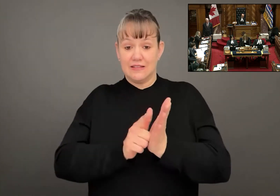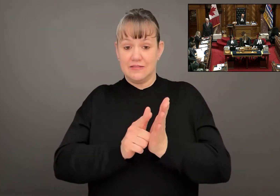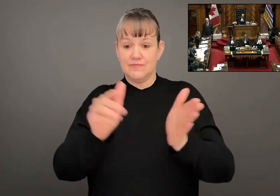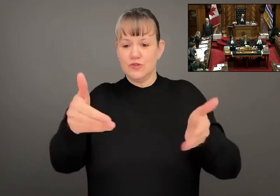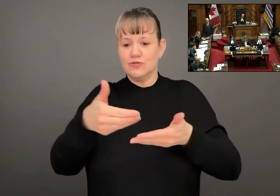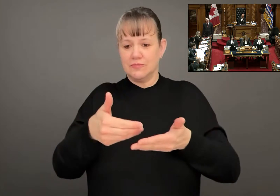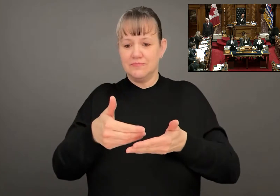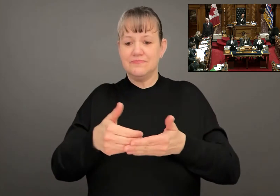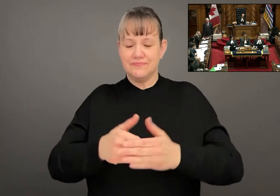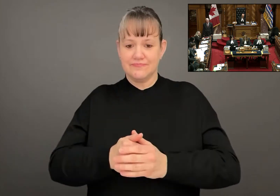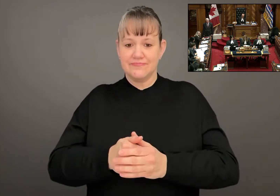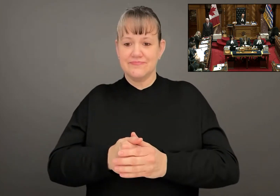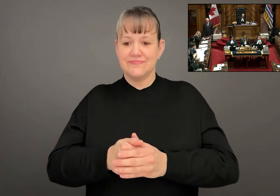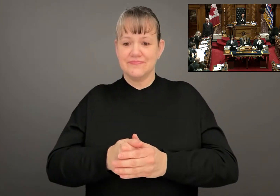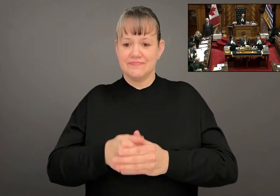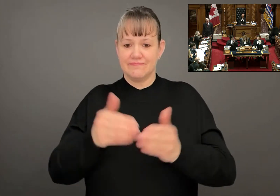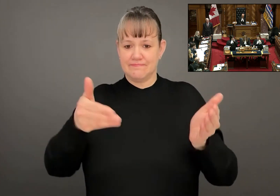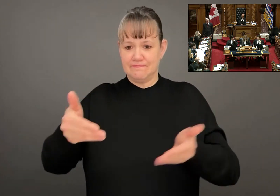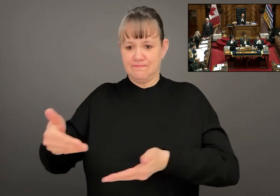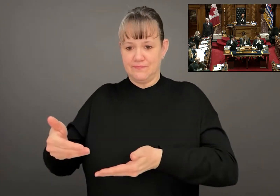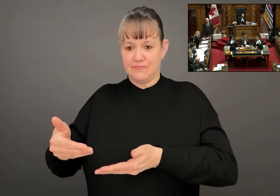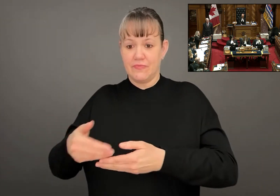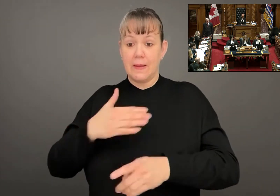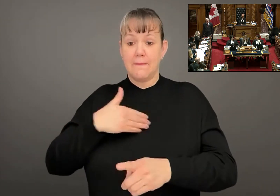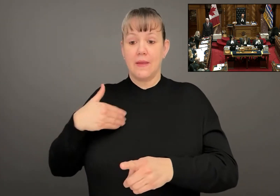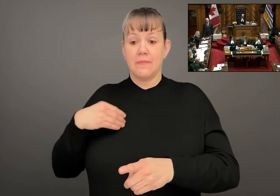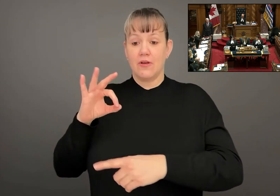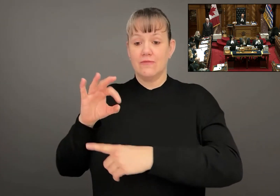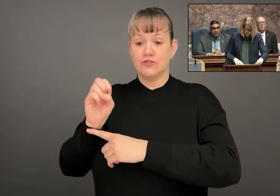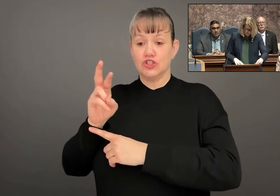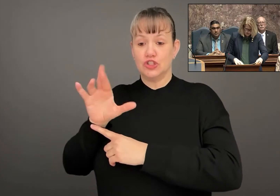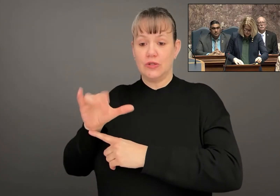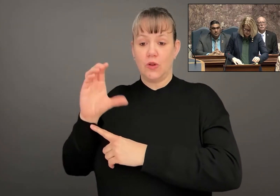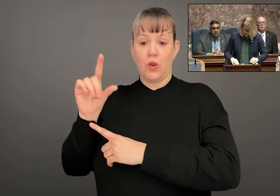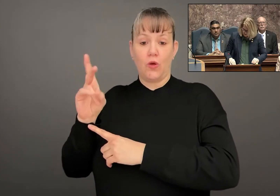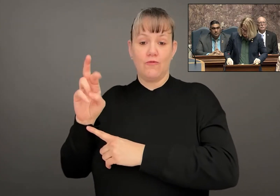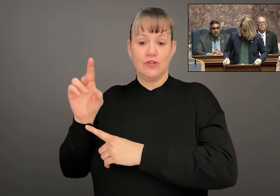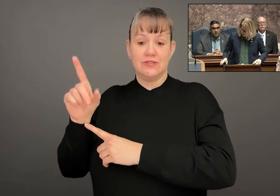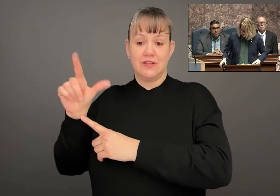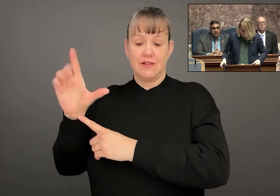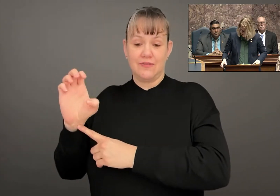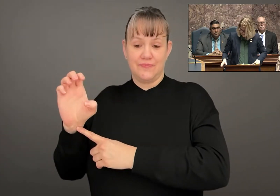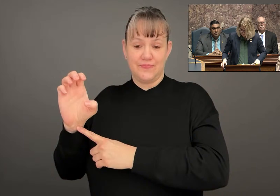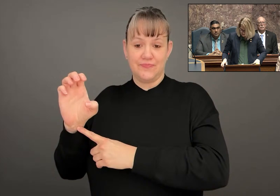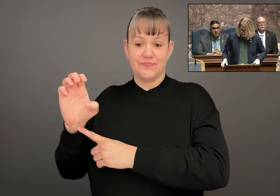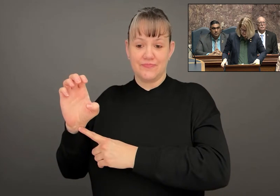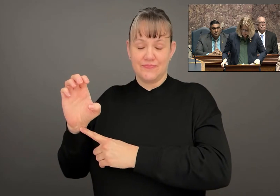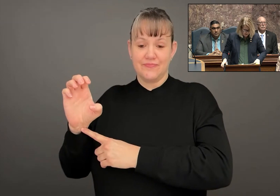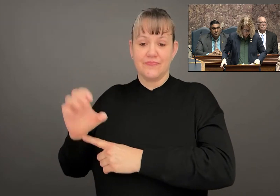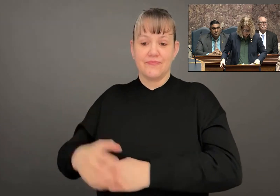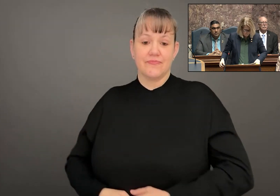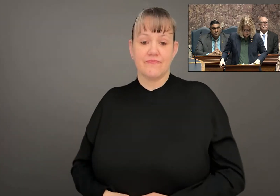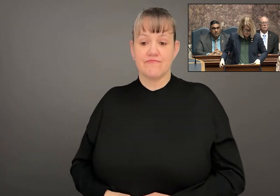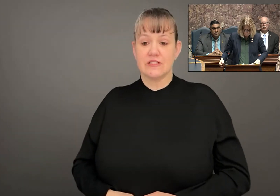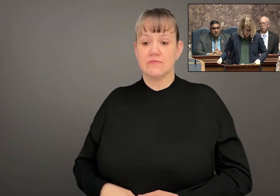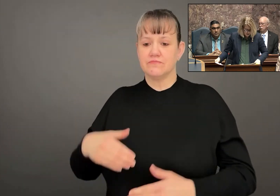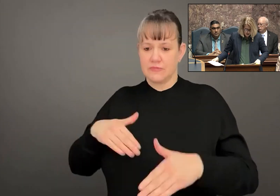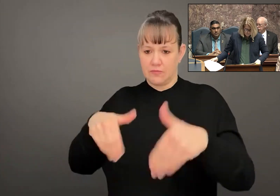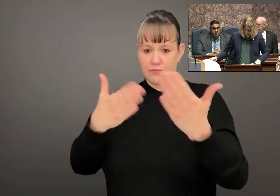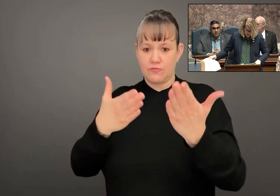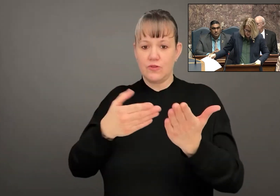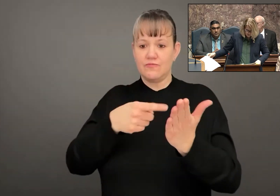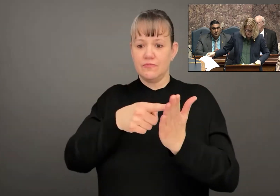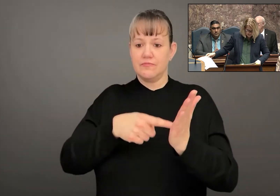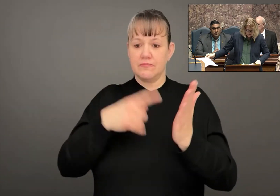Surrey Cloverdale. Thank you, Honourable Speaker. I move that a bill entitled the Mental Health Amendment Act 2025,